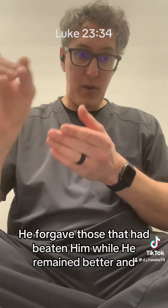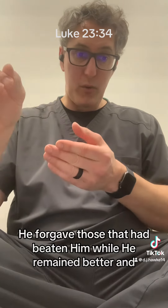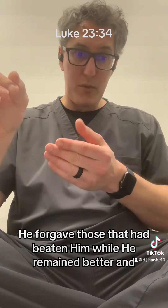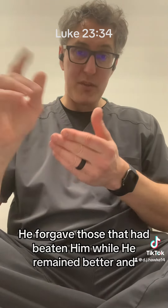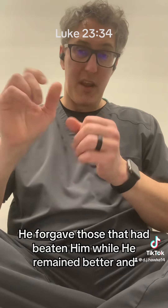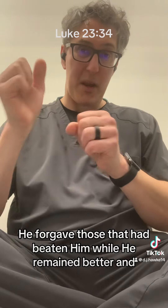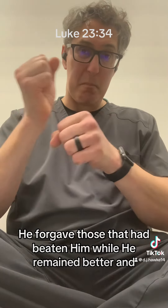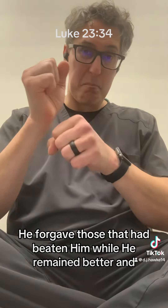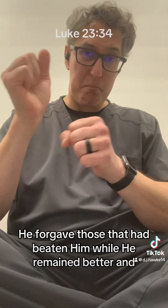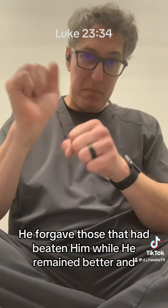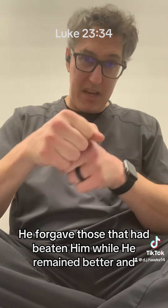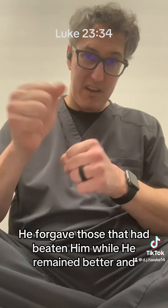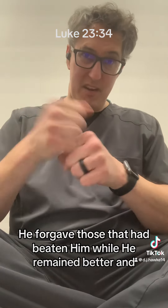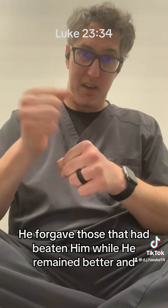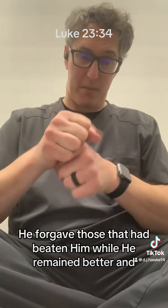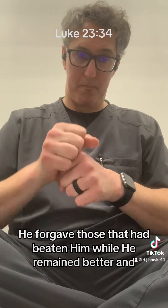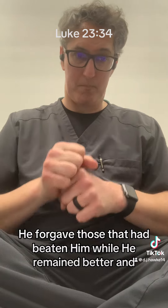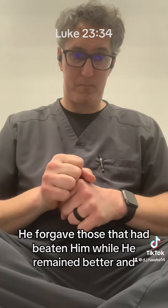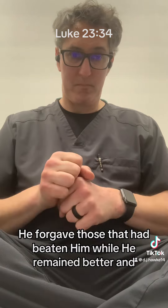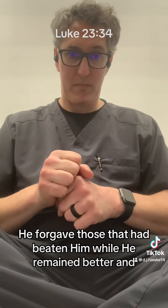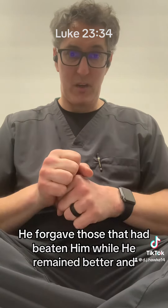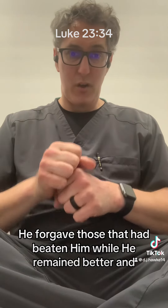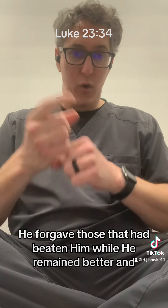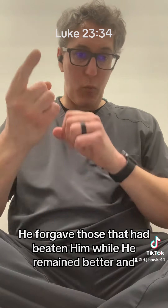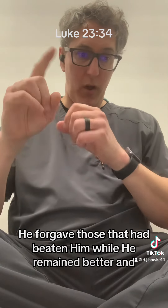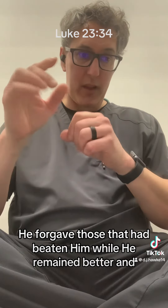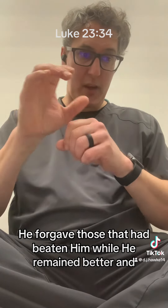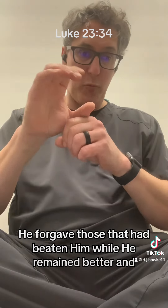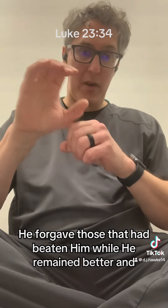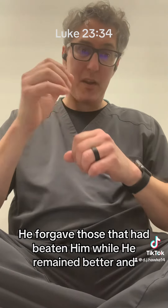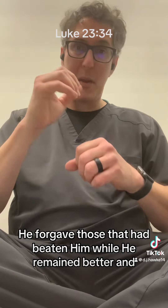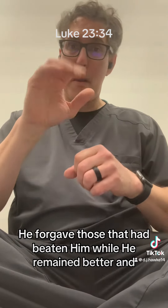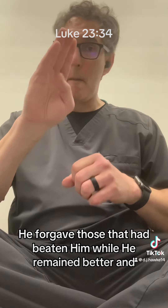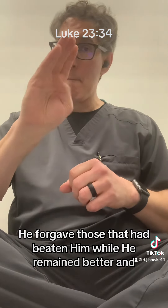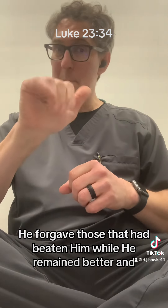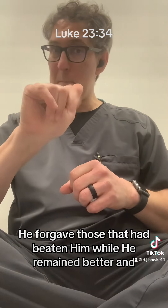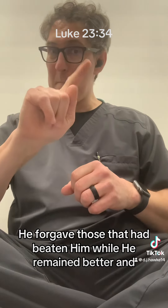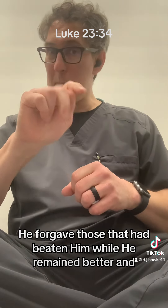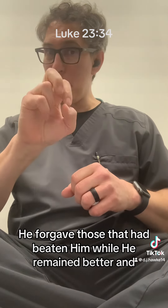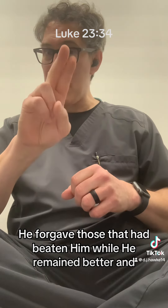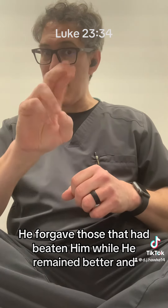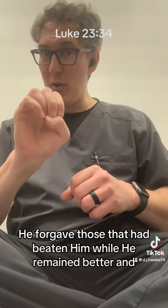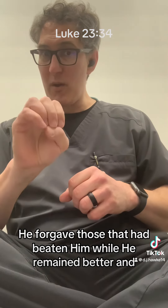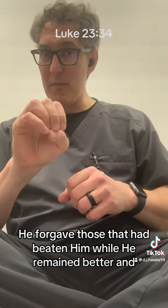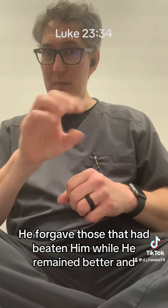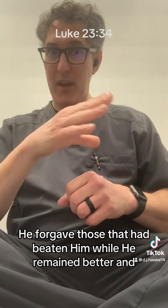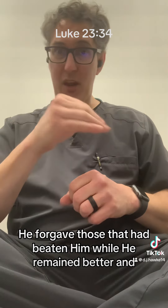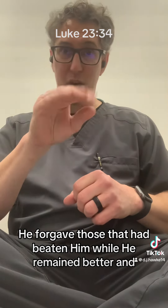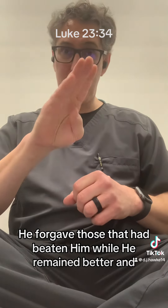those that had beaten him while he remained battered and